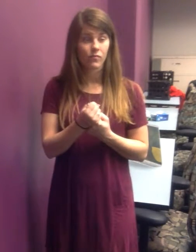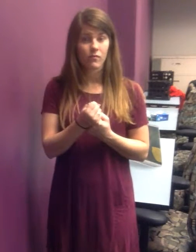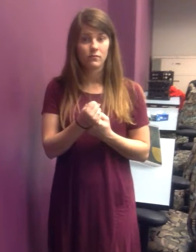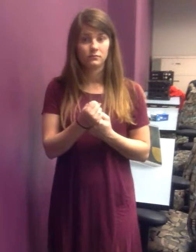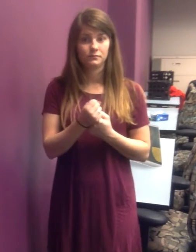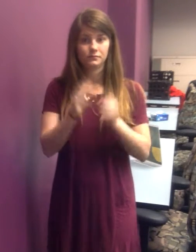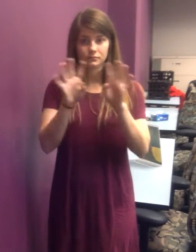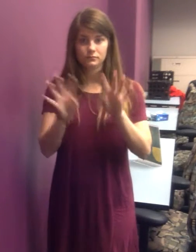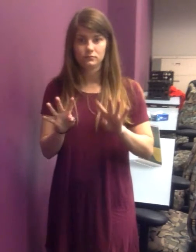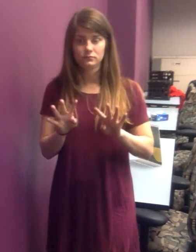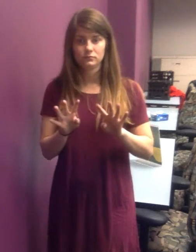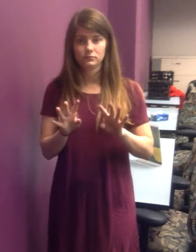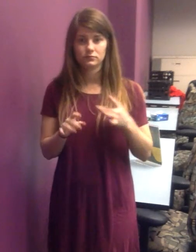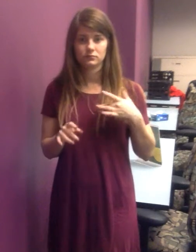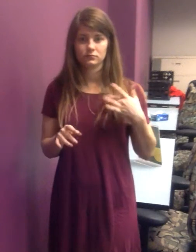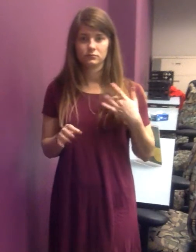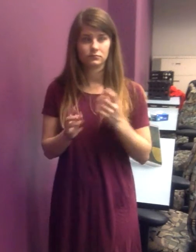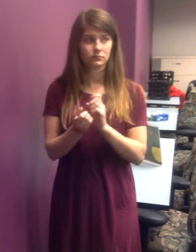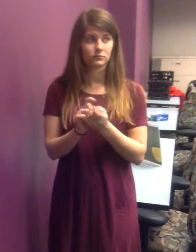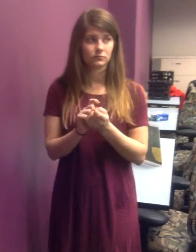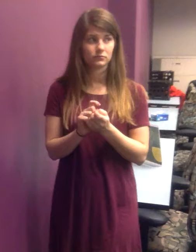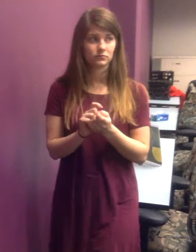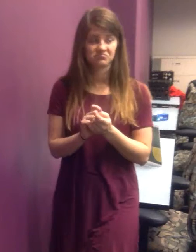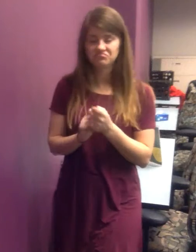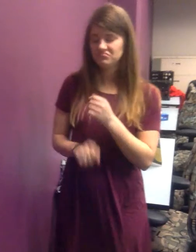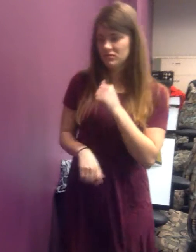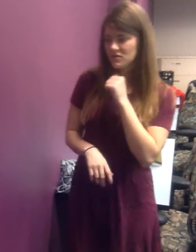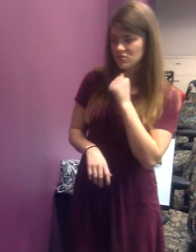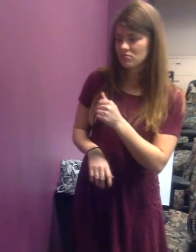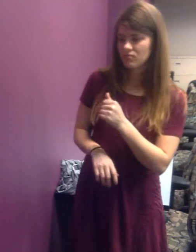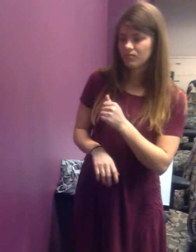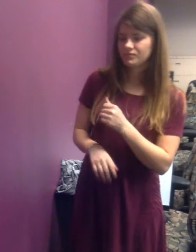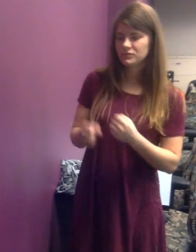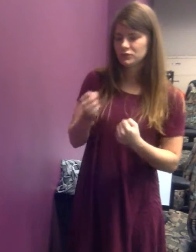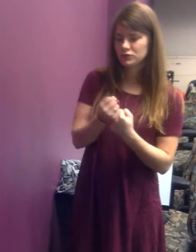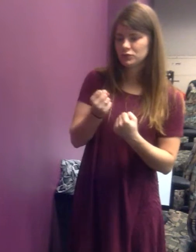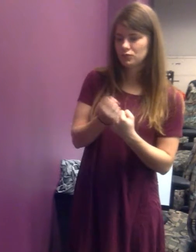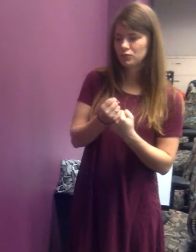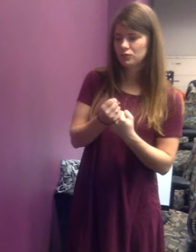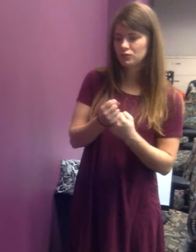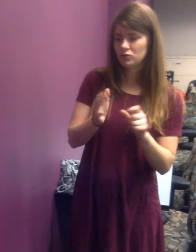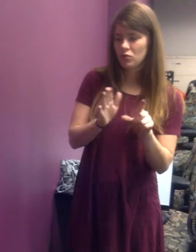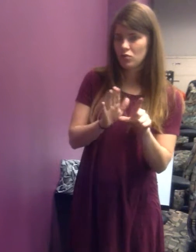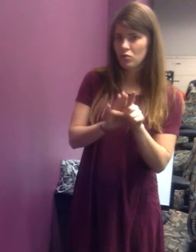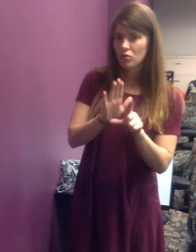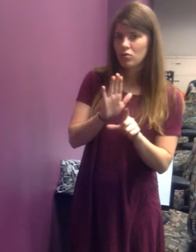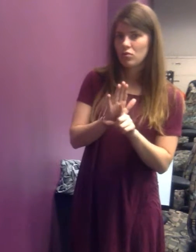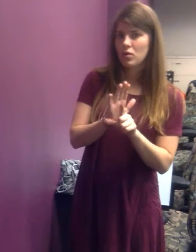the left pushes in the name of global warming. Every once in a while, I'll make a statement about the science, but that's a tiny percentage of what we